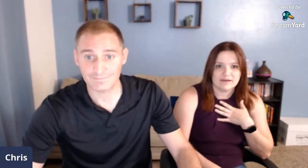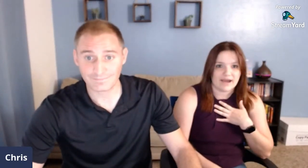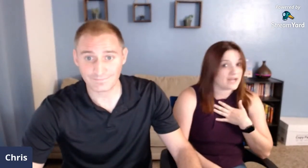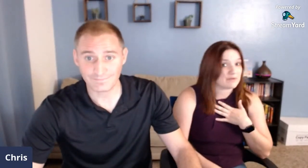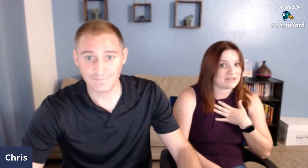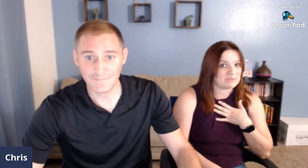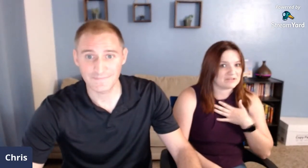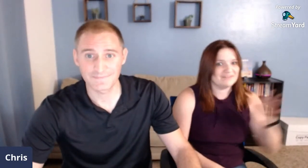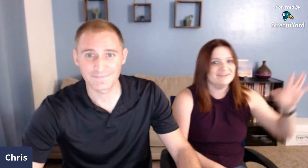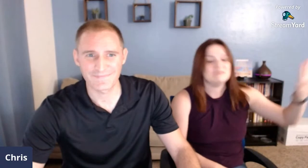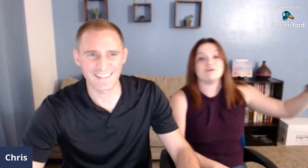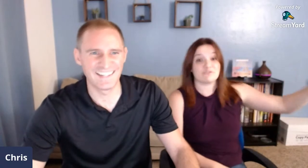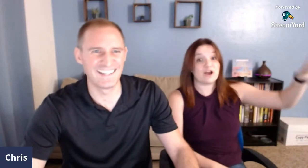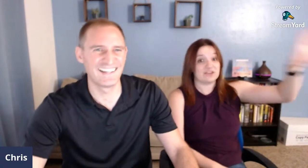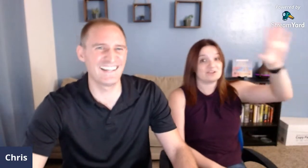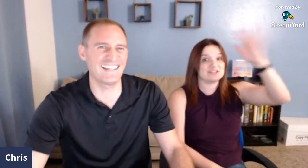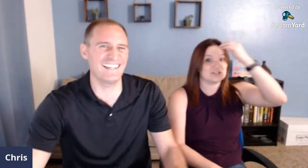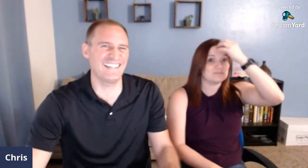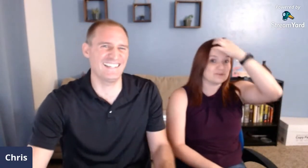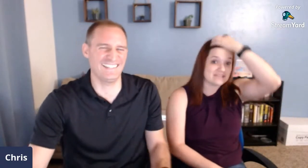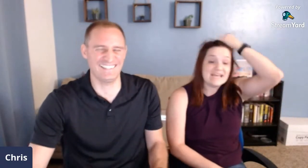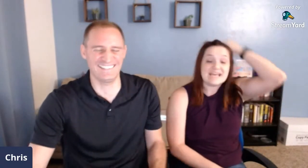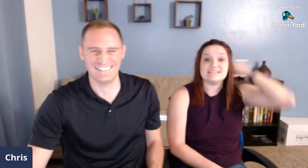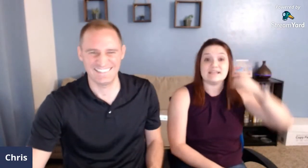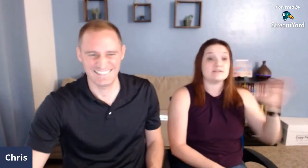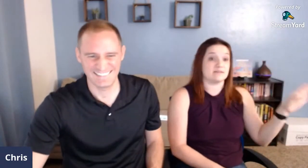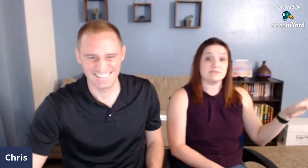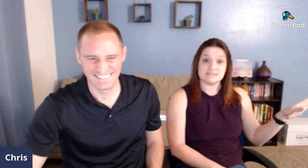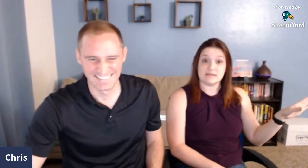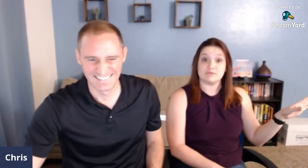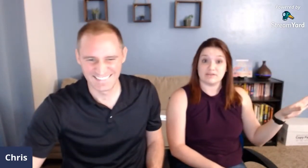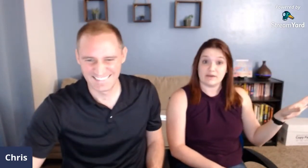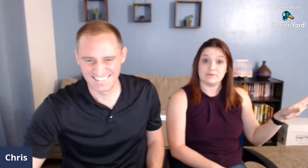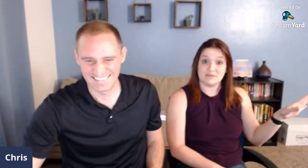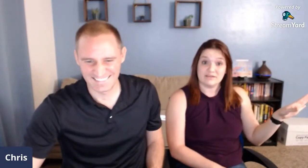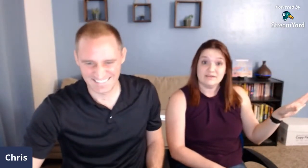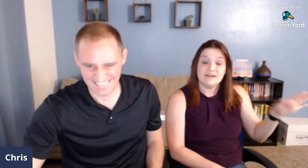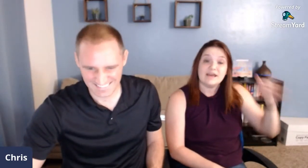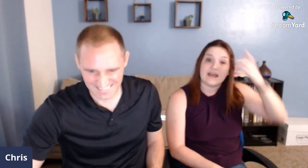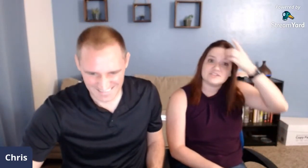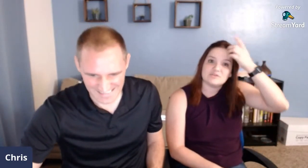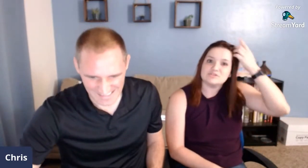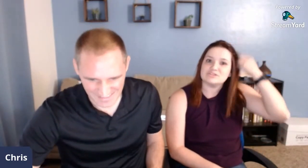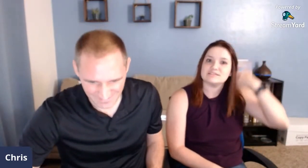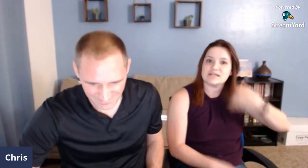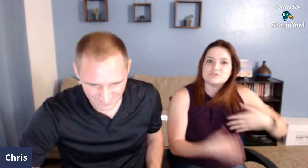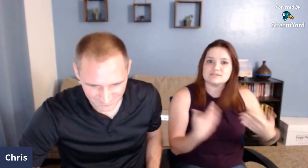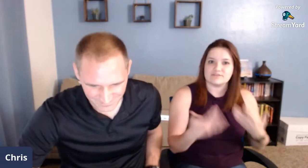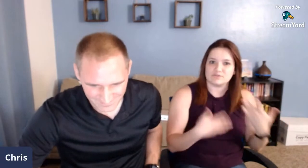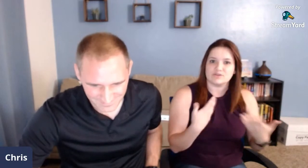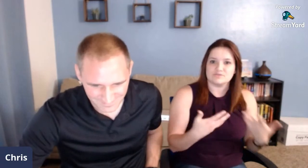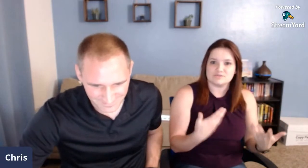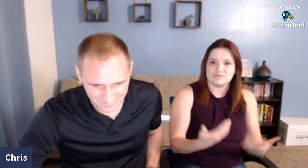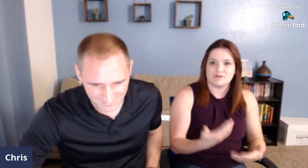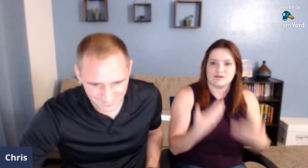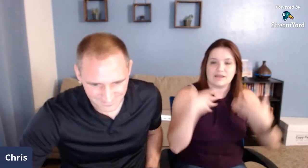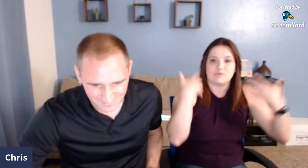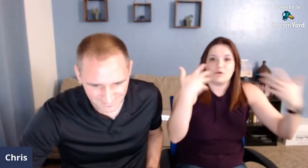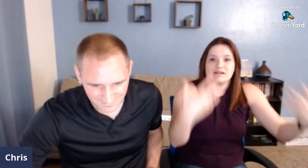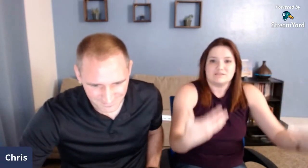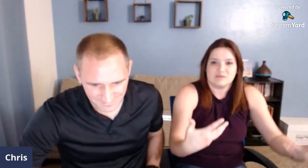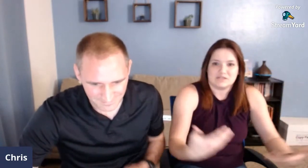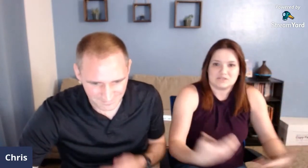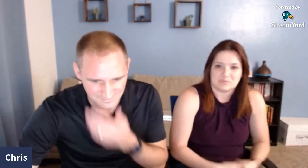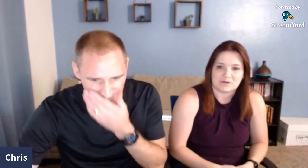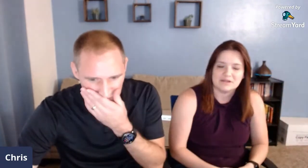me. I didn't write that book. But for other interpreters, now some things in that book have happened to me. And so it's just interesting for those who are